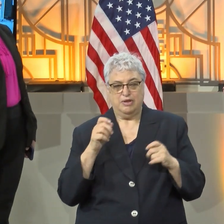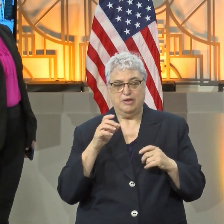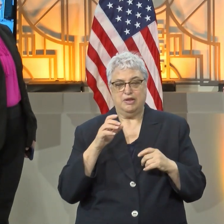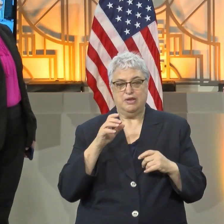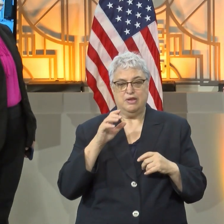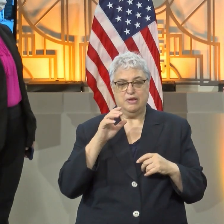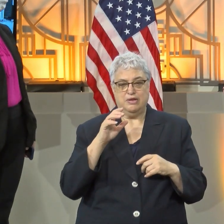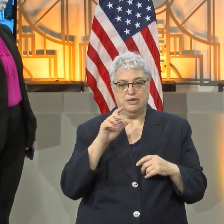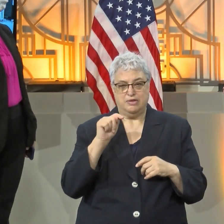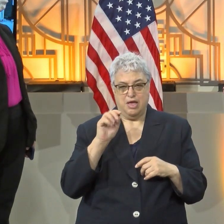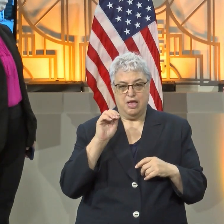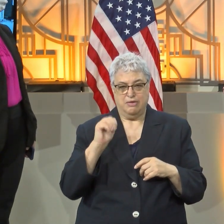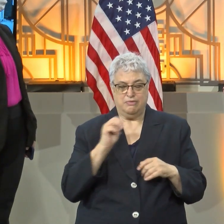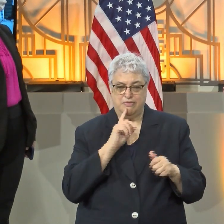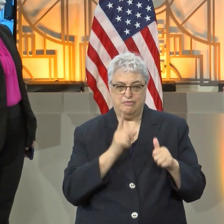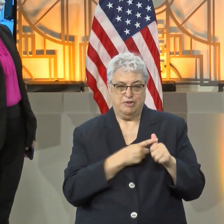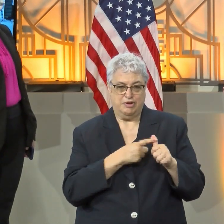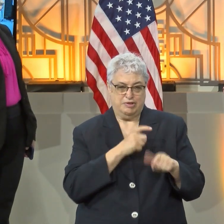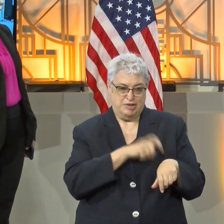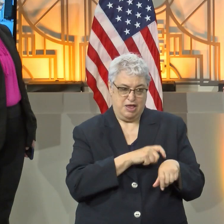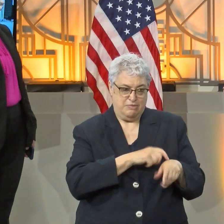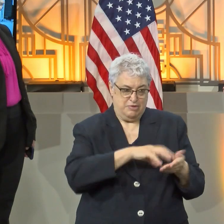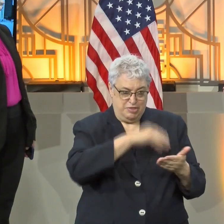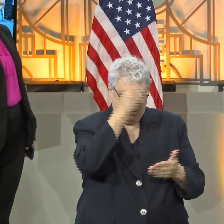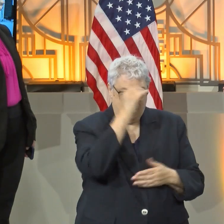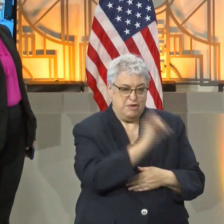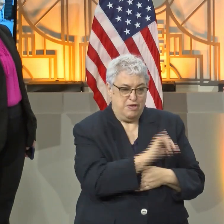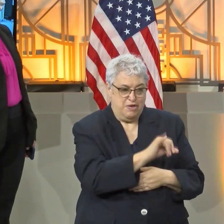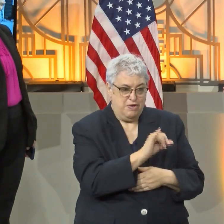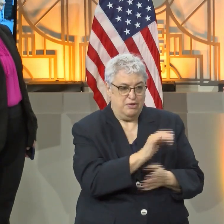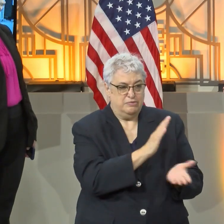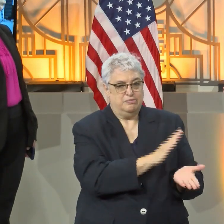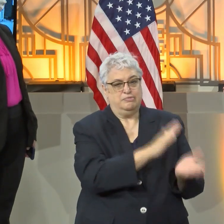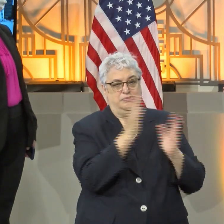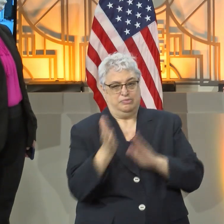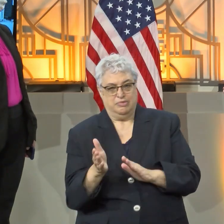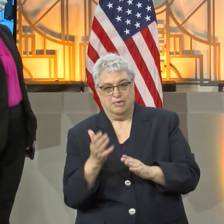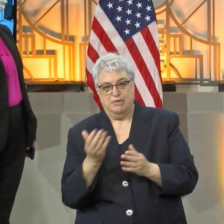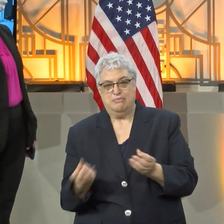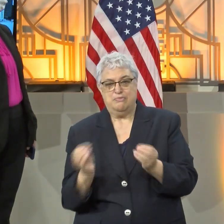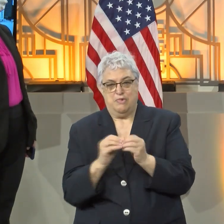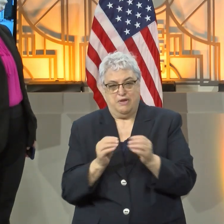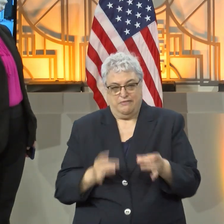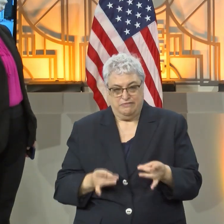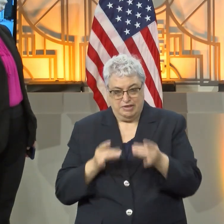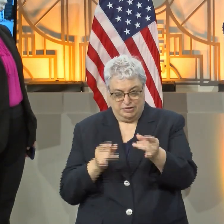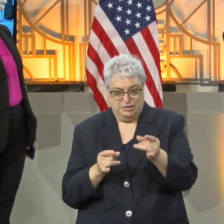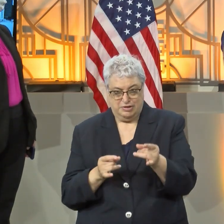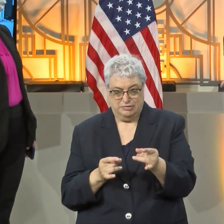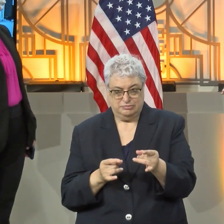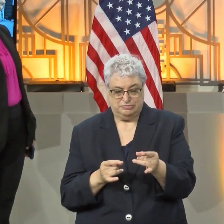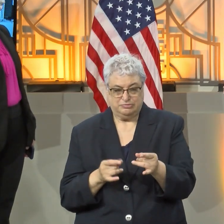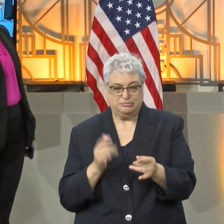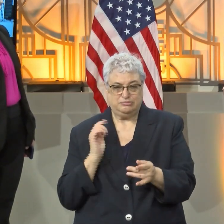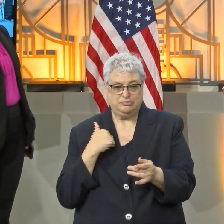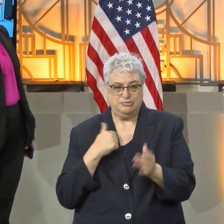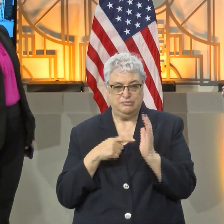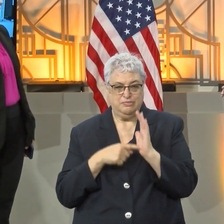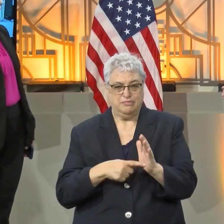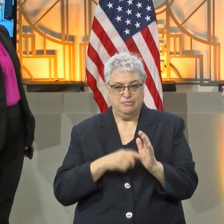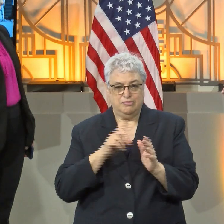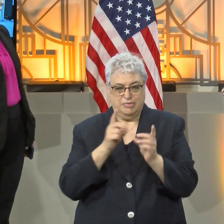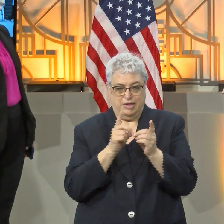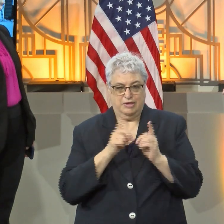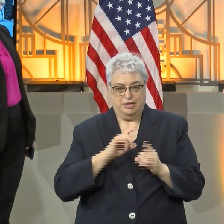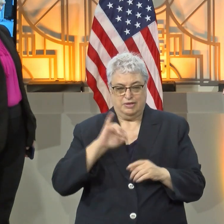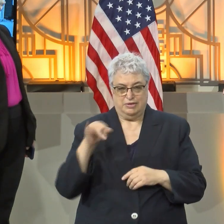says, we'll learn a lot from the first phase and hopefully make this round even more efficient. I represent District J.